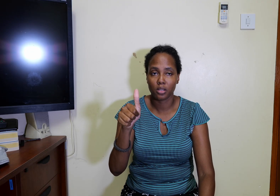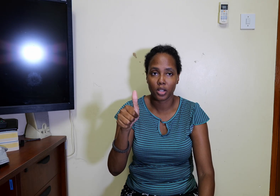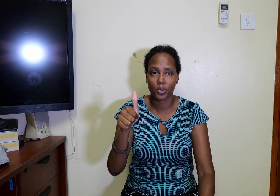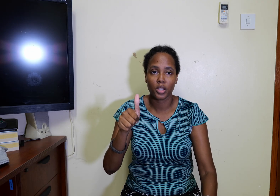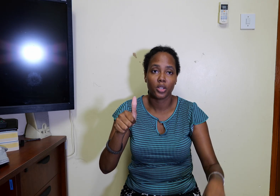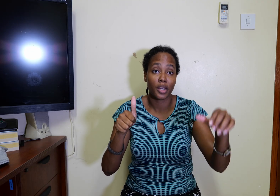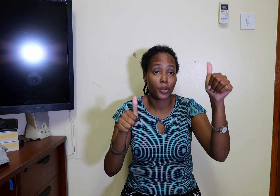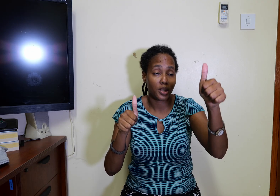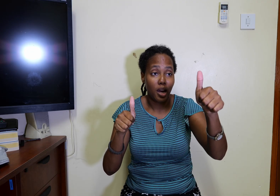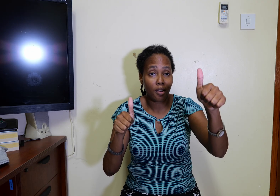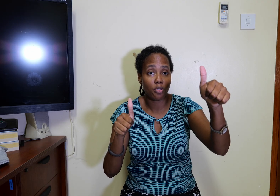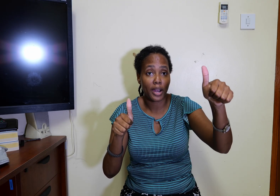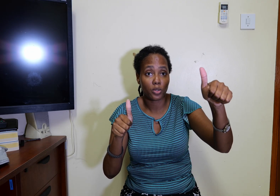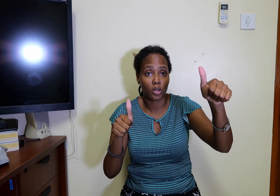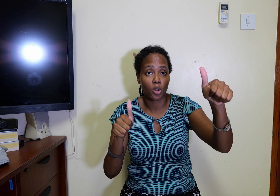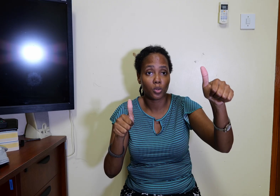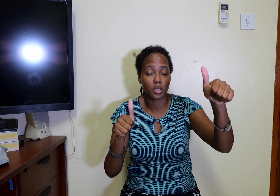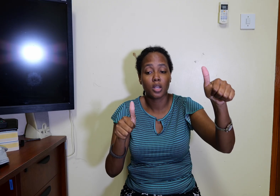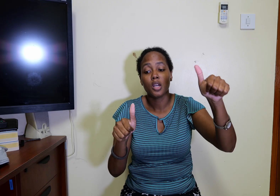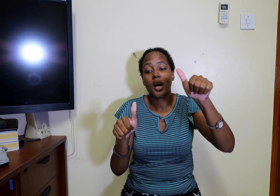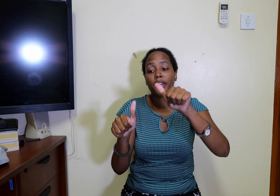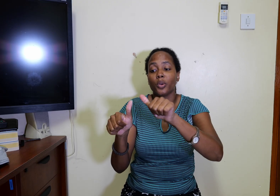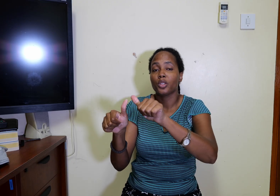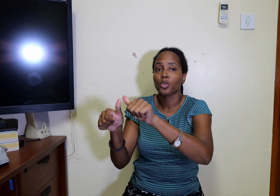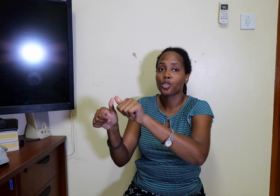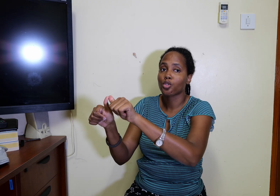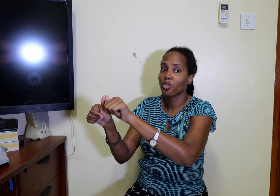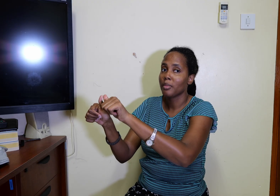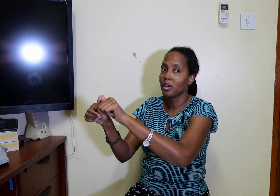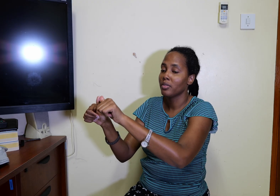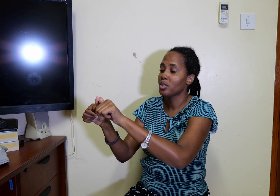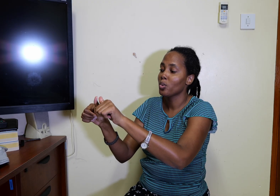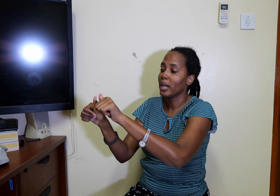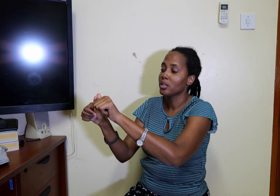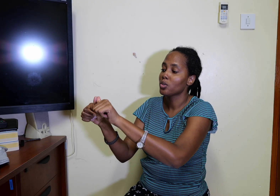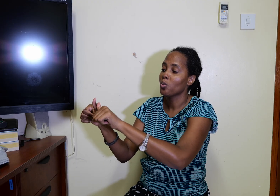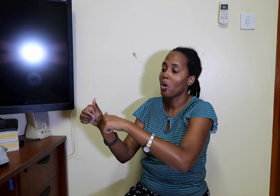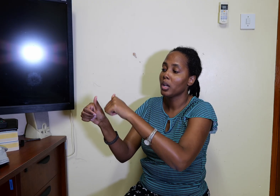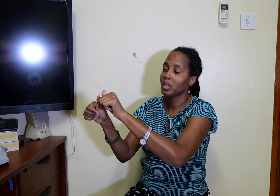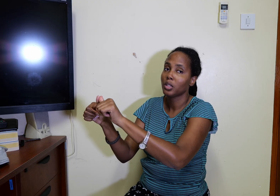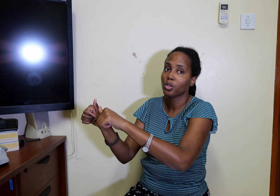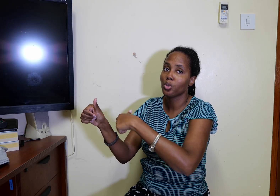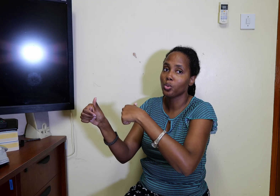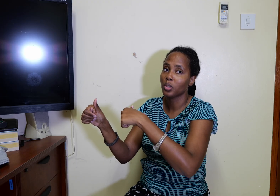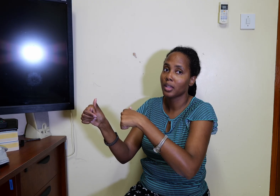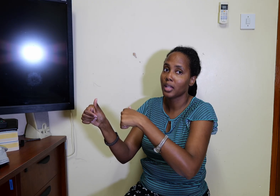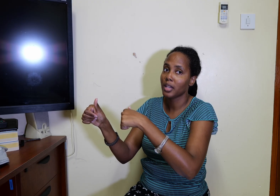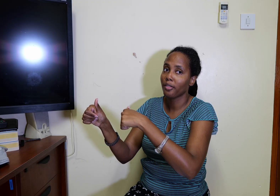turned towards you, and you're going to have the right one out, and you're going to stroke the back of it twice. 1, 2. That's every.